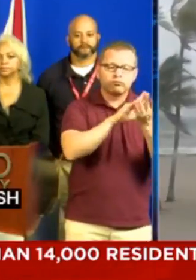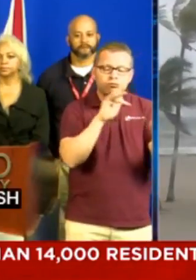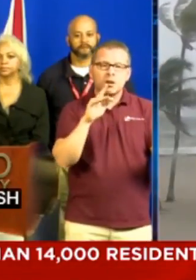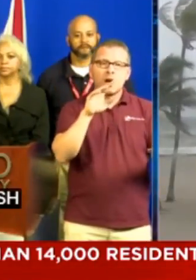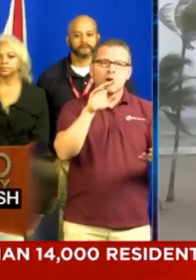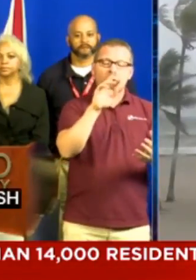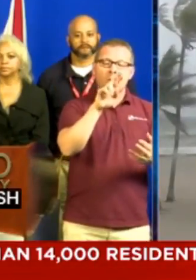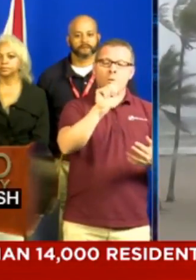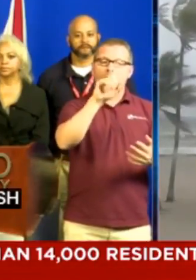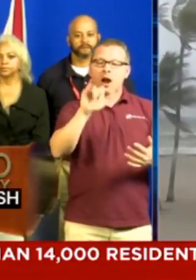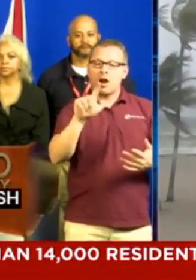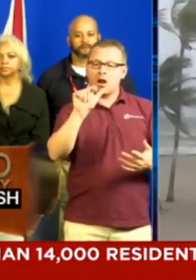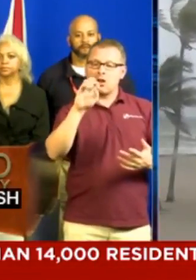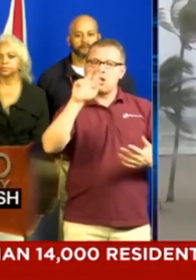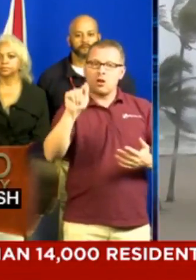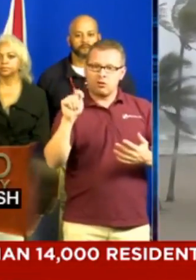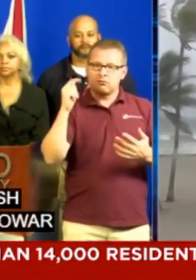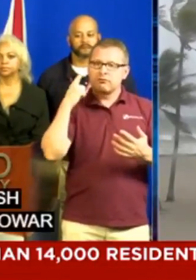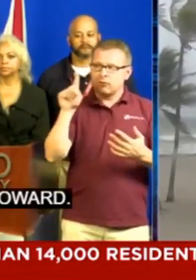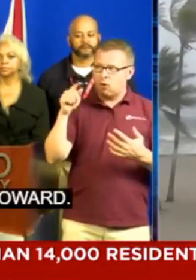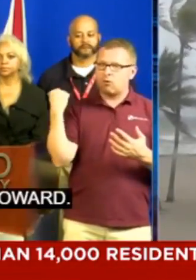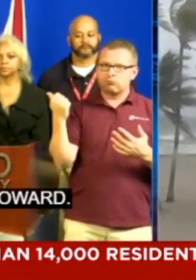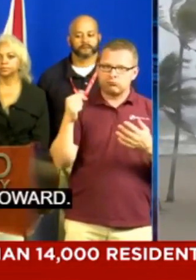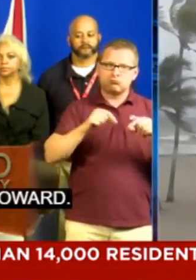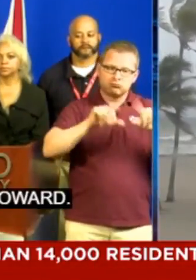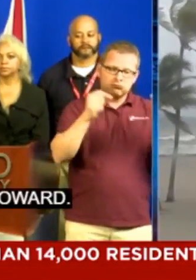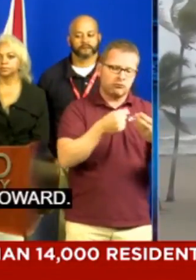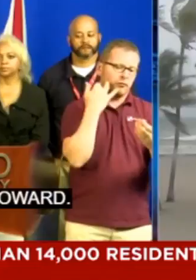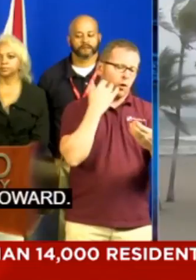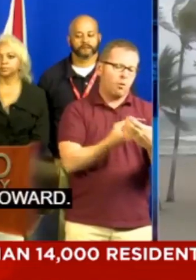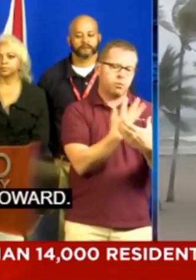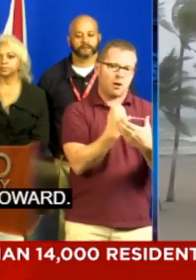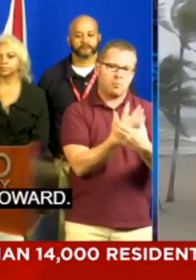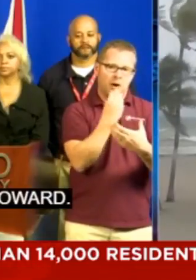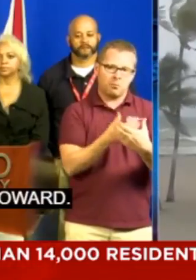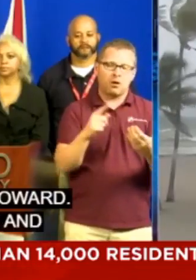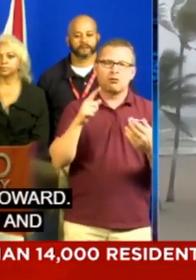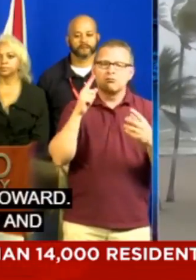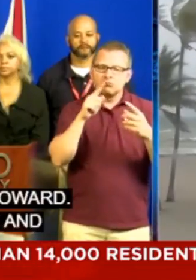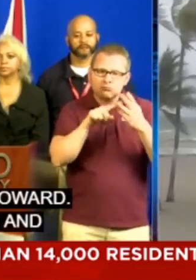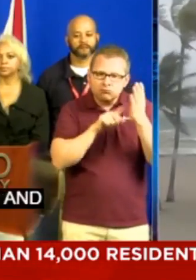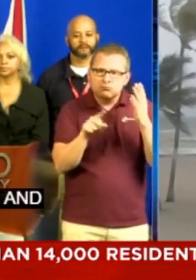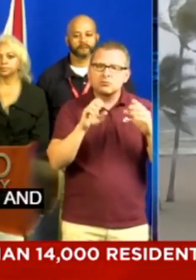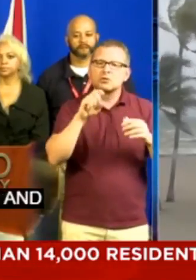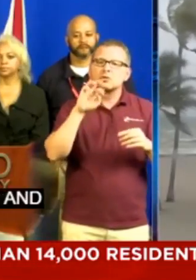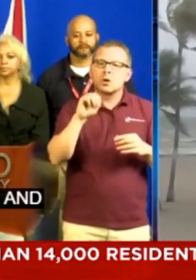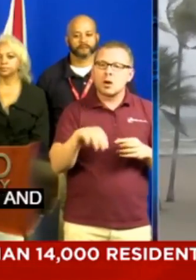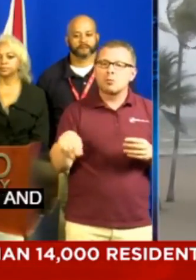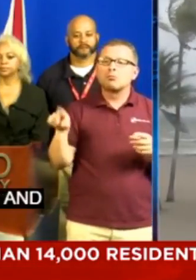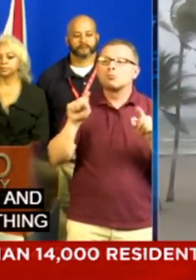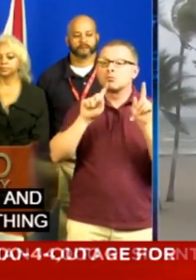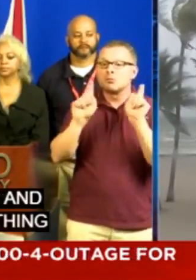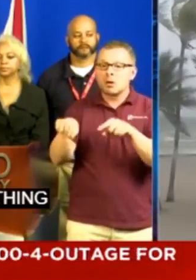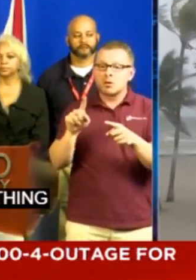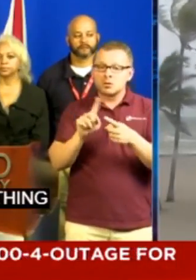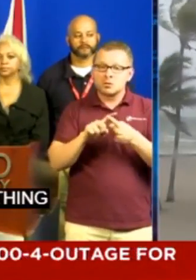on with the storm. You can include us on Facebook @Broward EMD